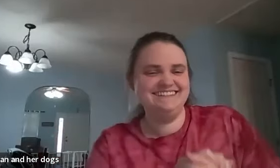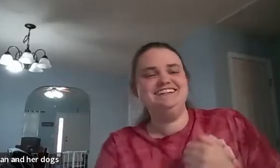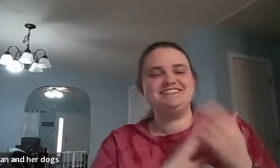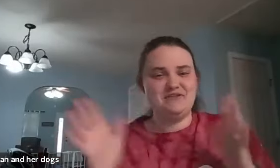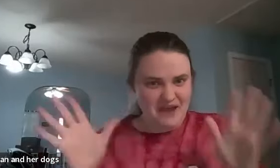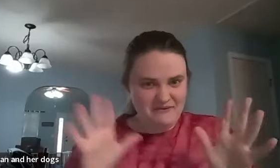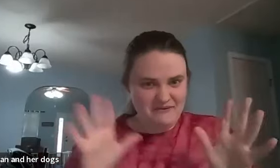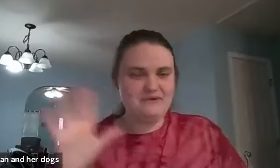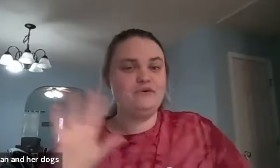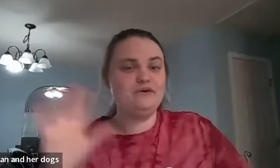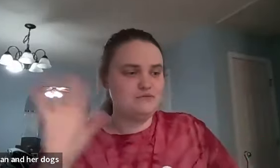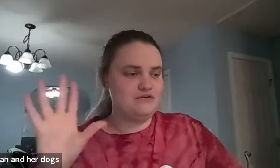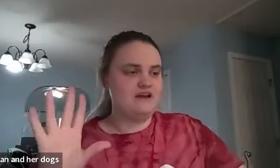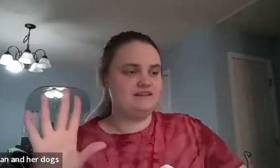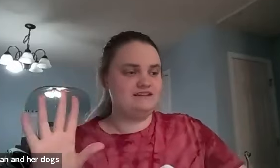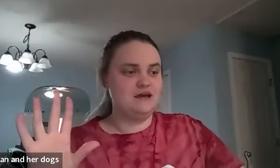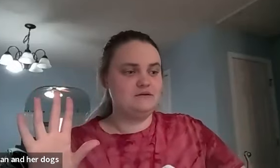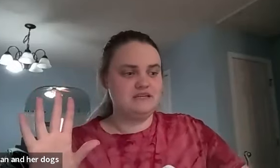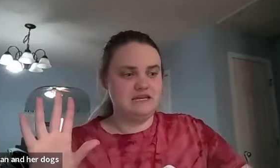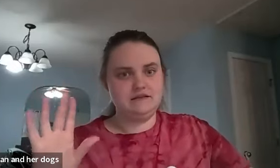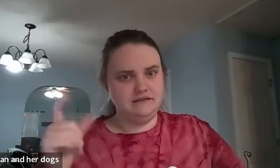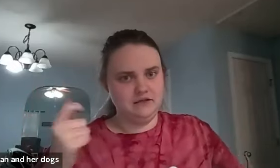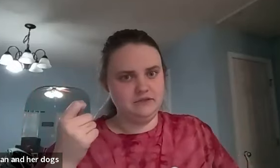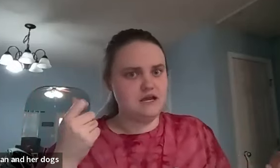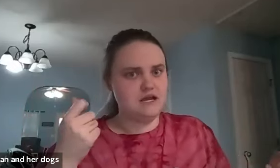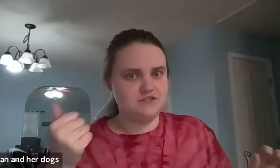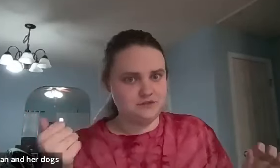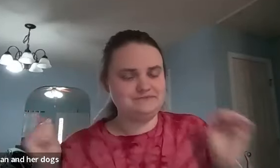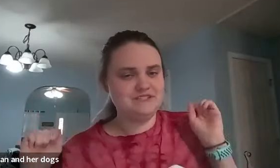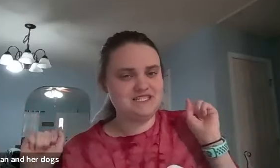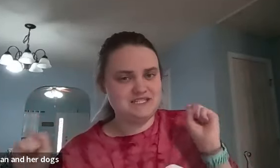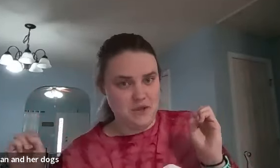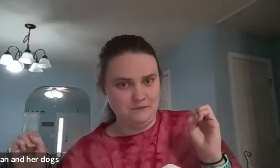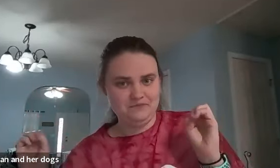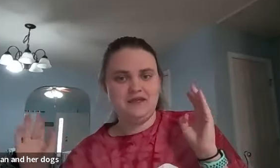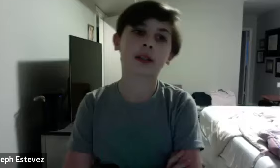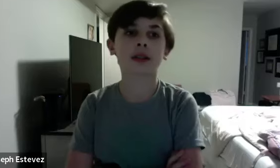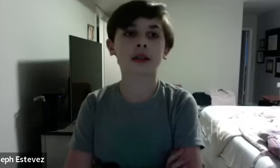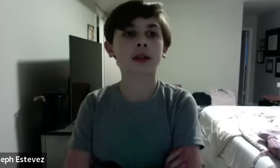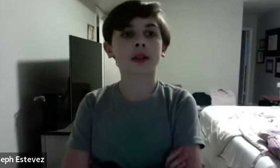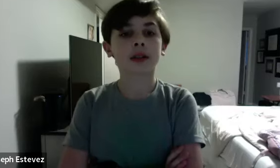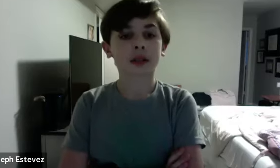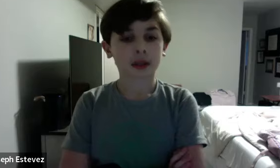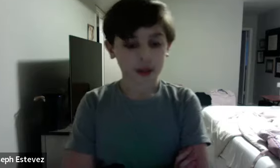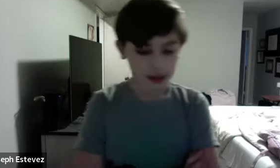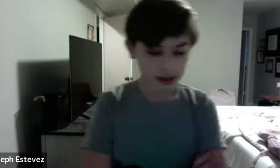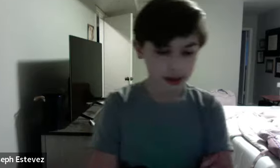So that way we'll do more of that, because that takes a little bit of time too. So. Okay. But you can do 1 year. You